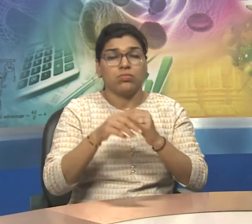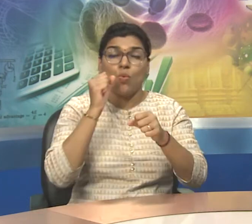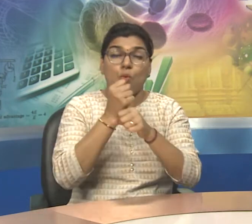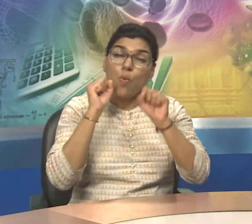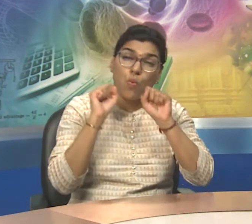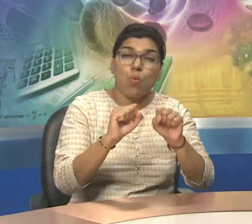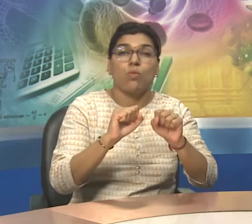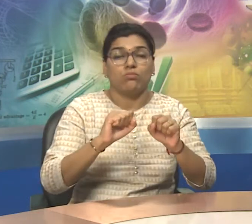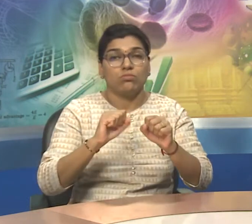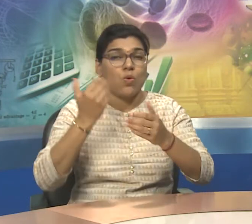Constitution.